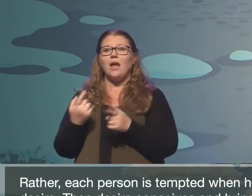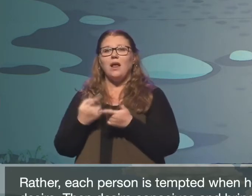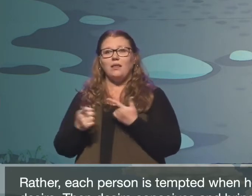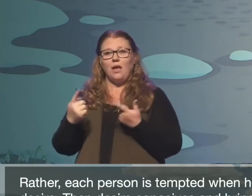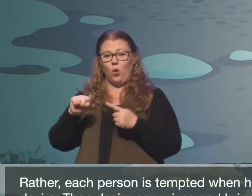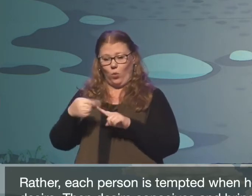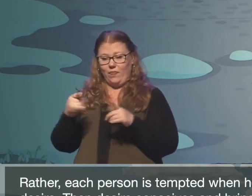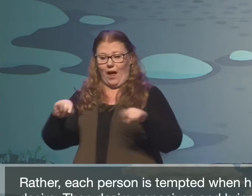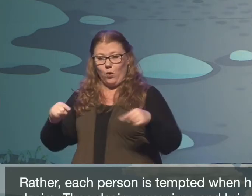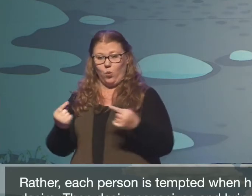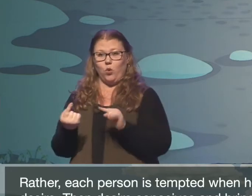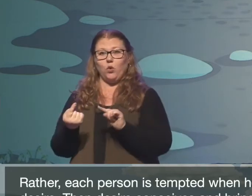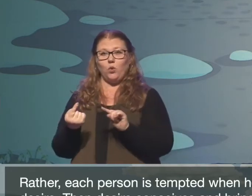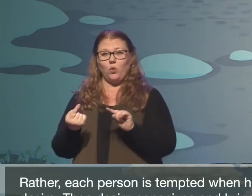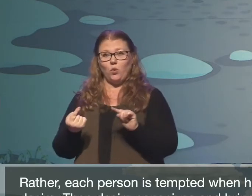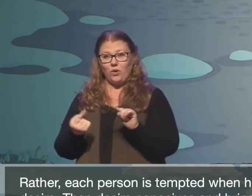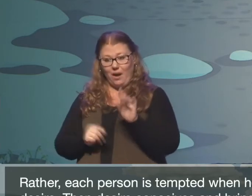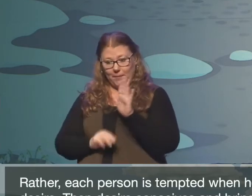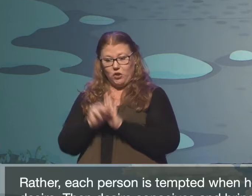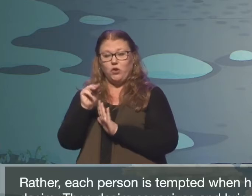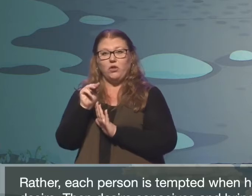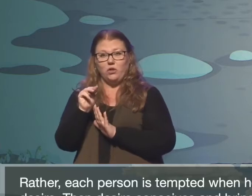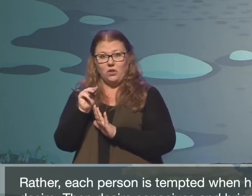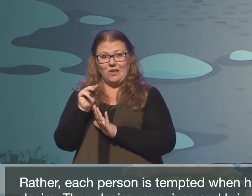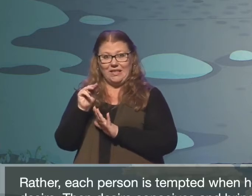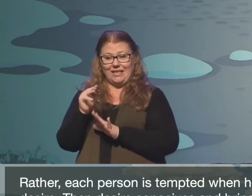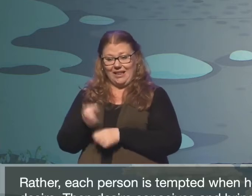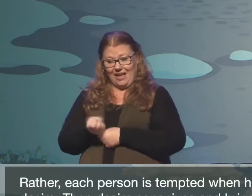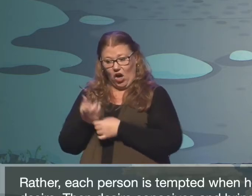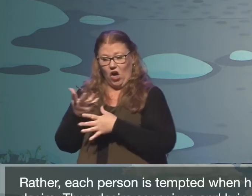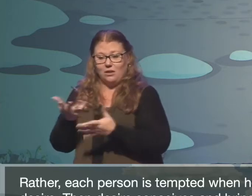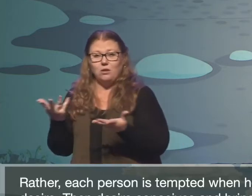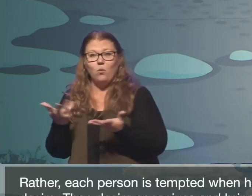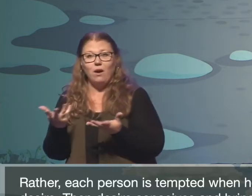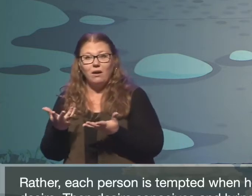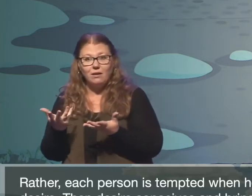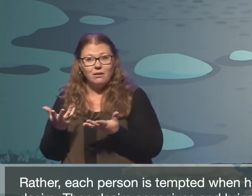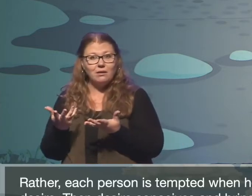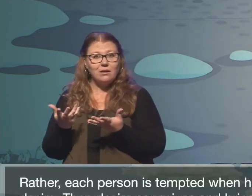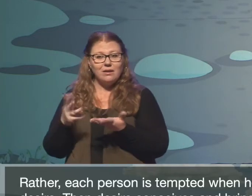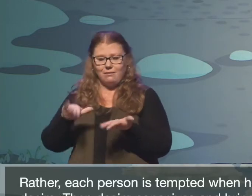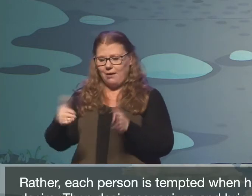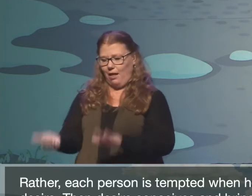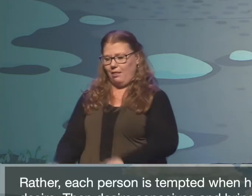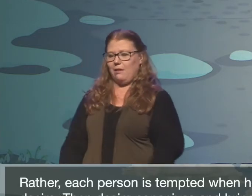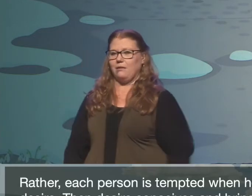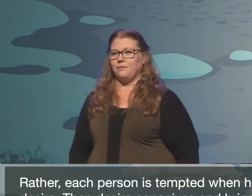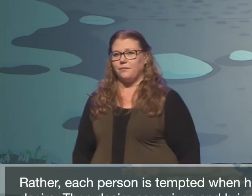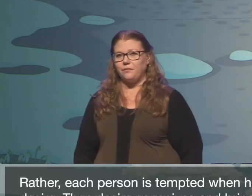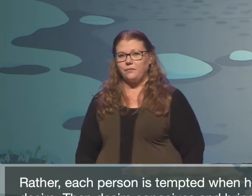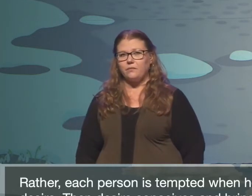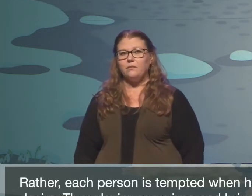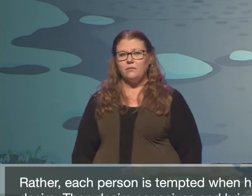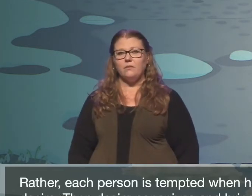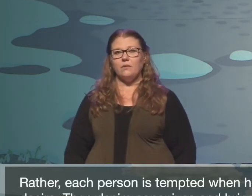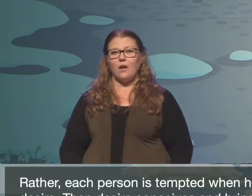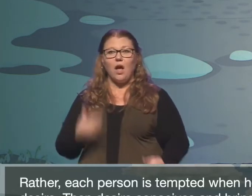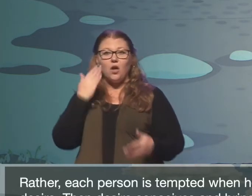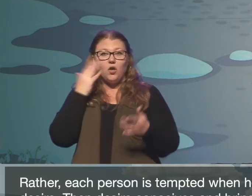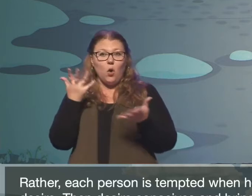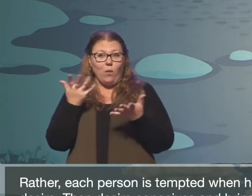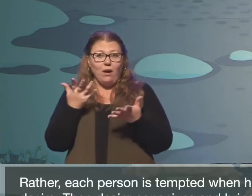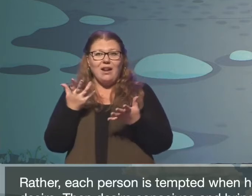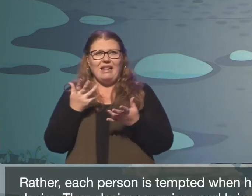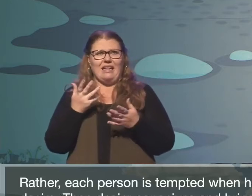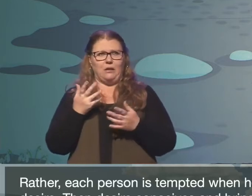that wound reaches maturity, it gives birth to what? Death. It's a, you know what? Like people say,